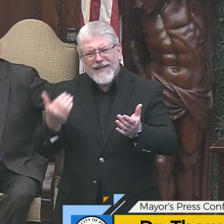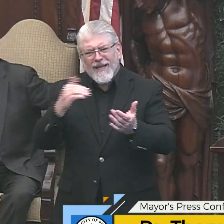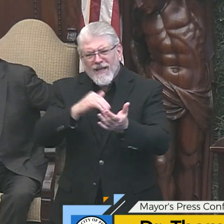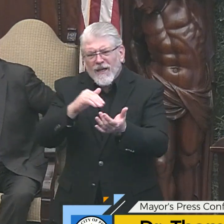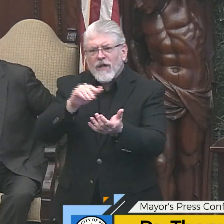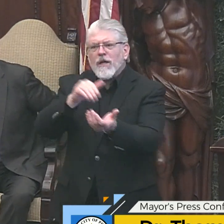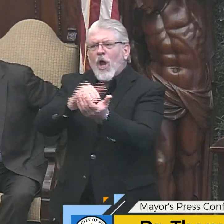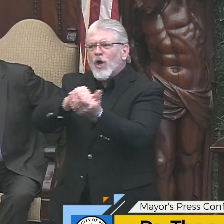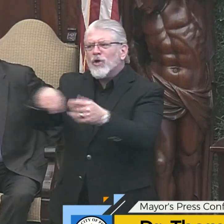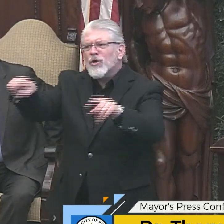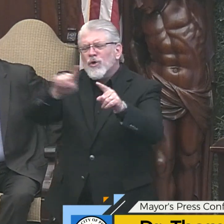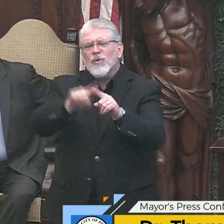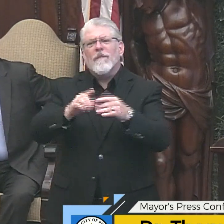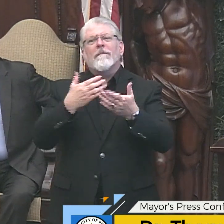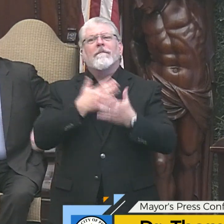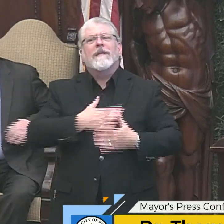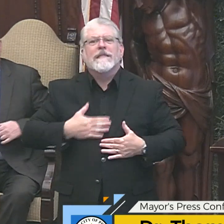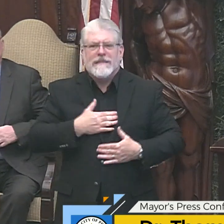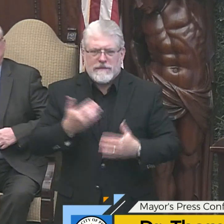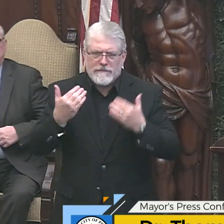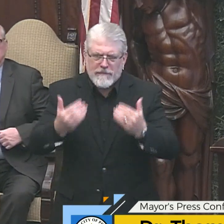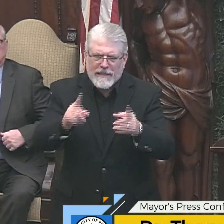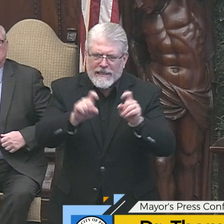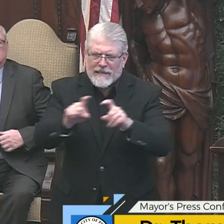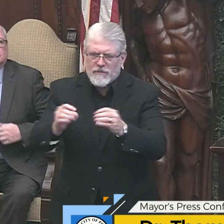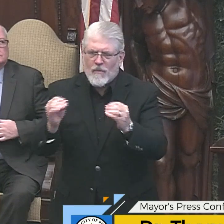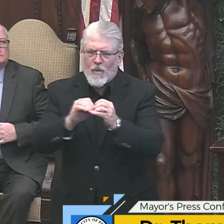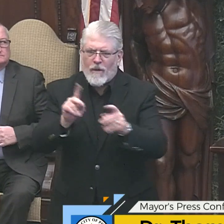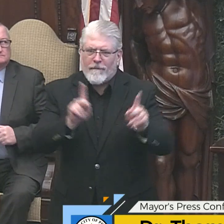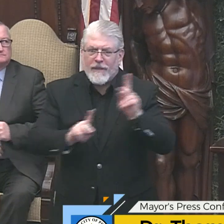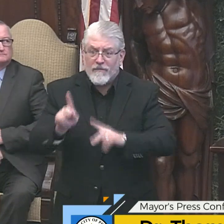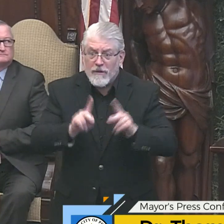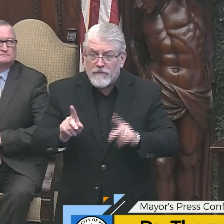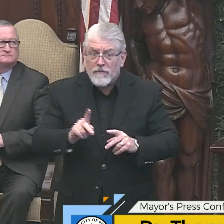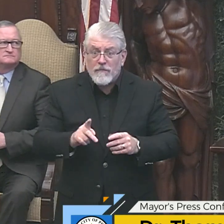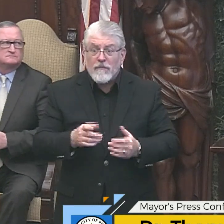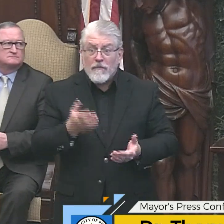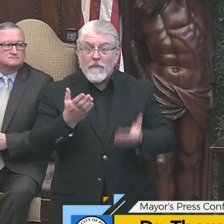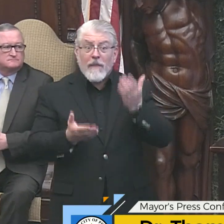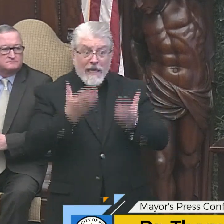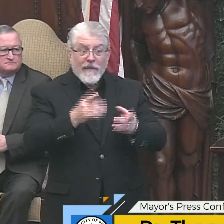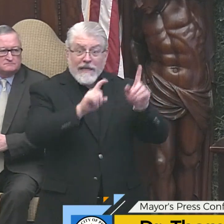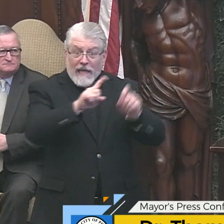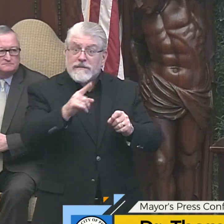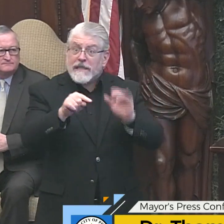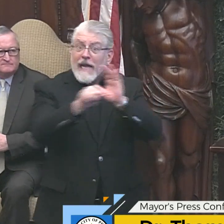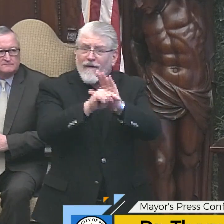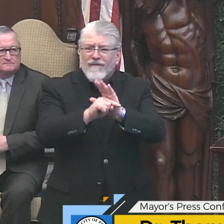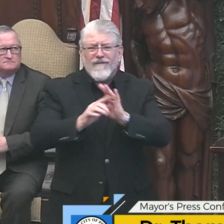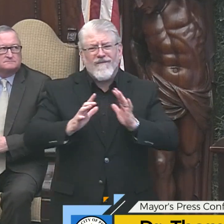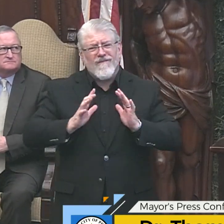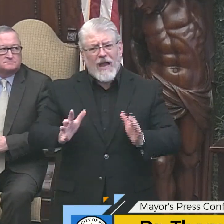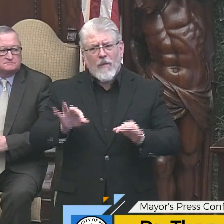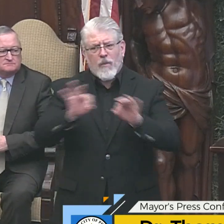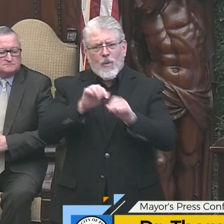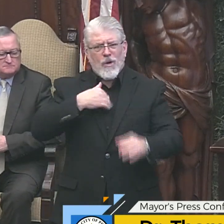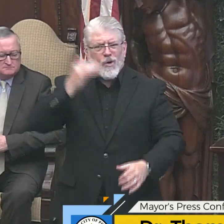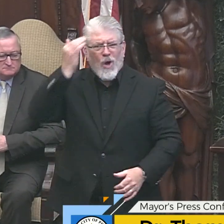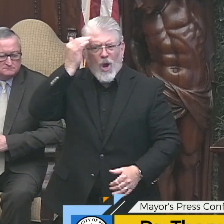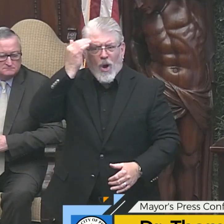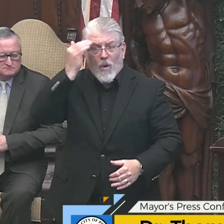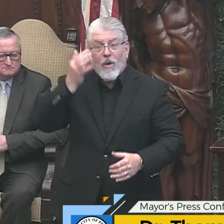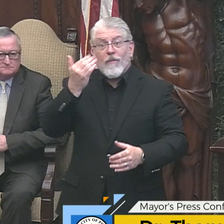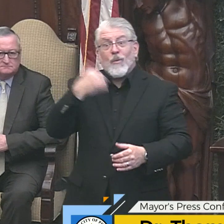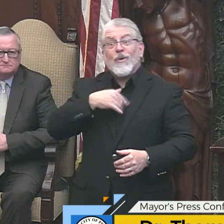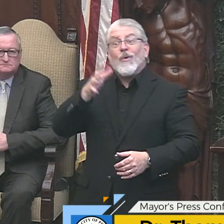tests will be negative, and that's okay, but we need to test many negatives in order to find the few positives that are out there so that we can help make sure that that